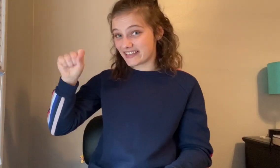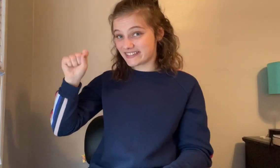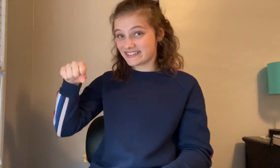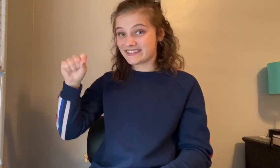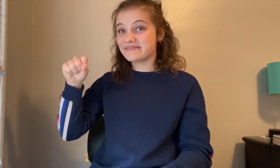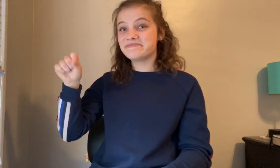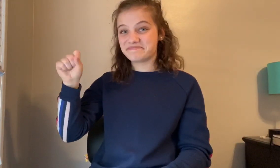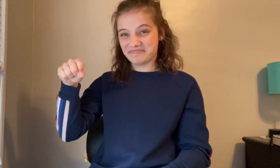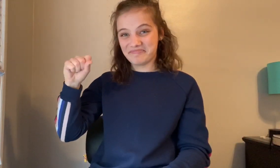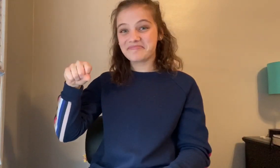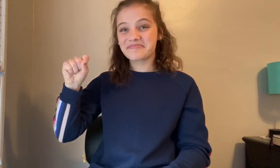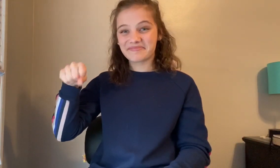Yes.